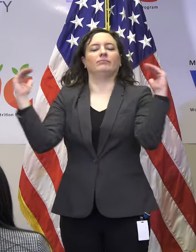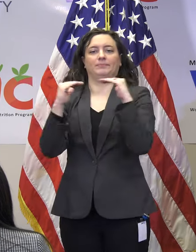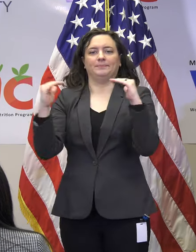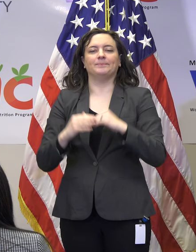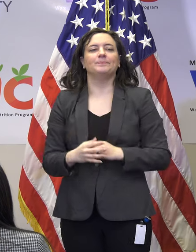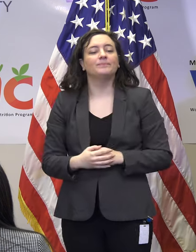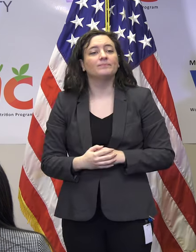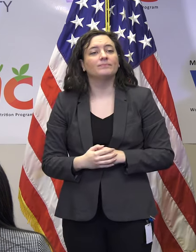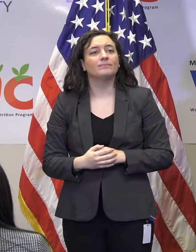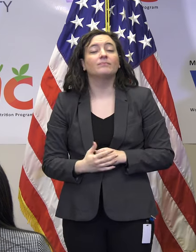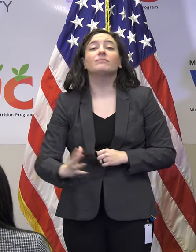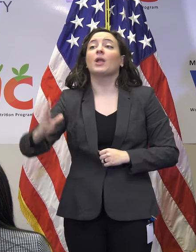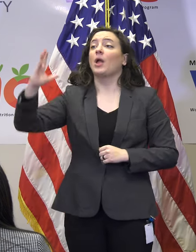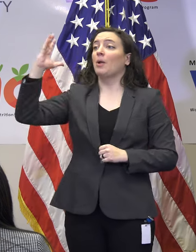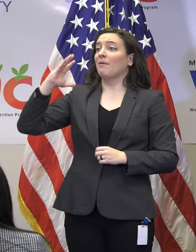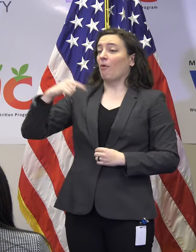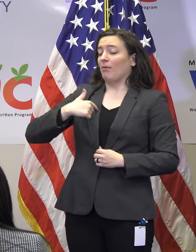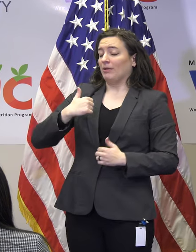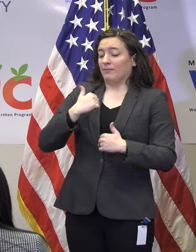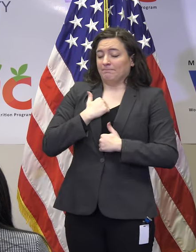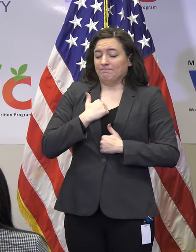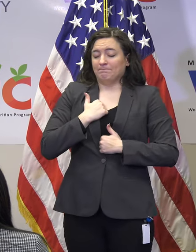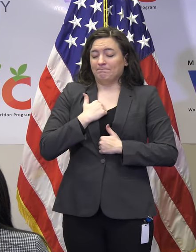duty, myself and my children,